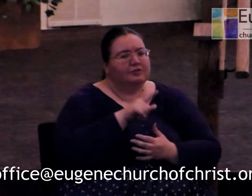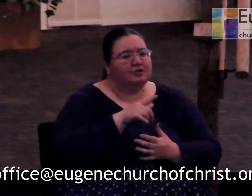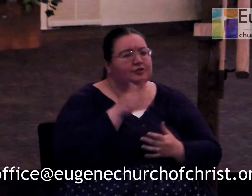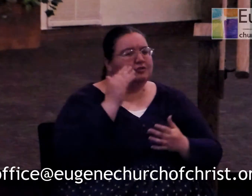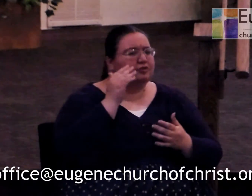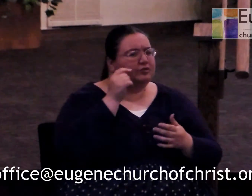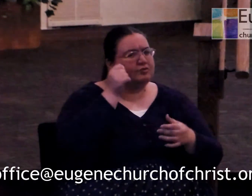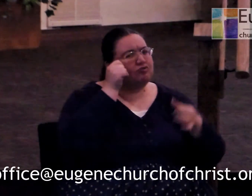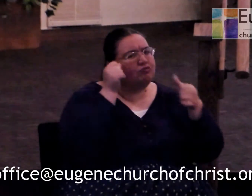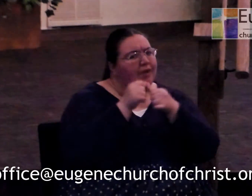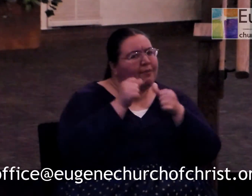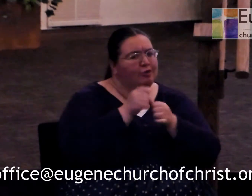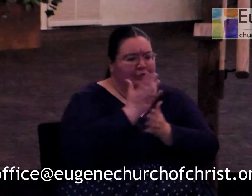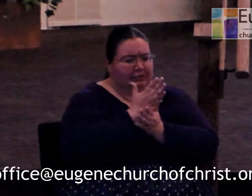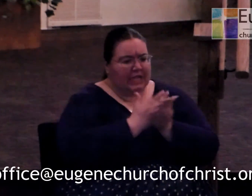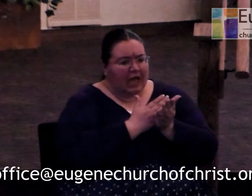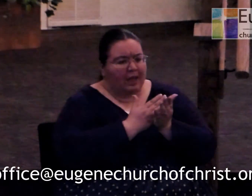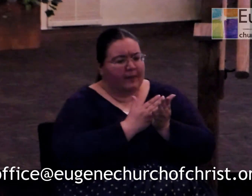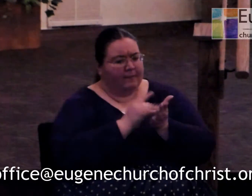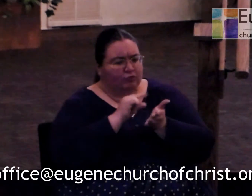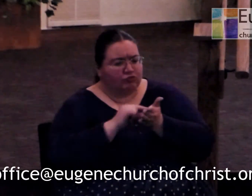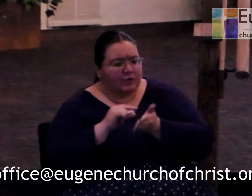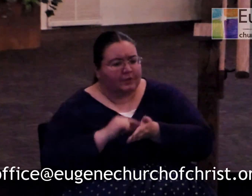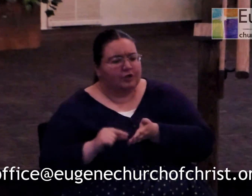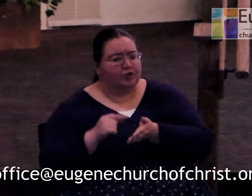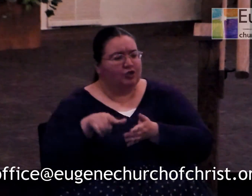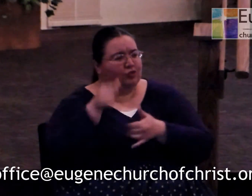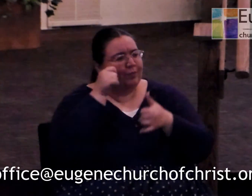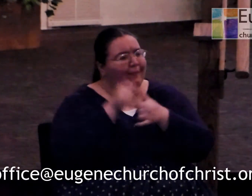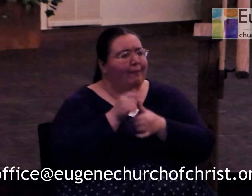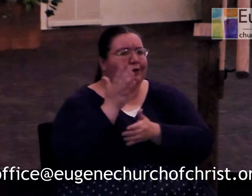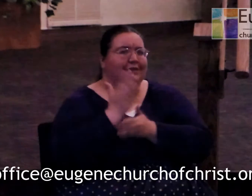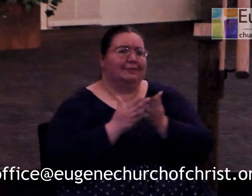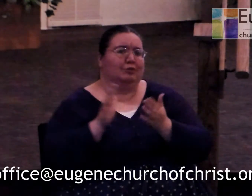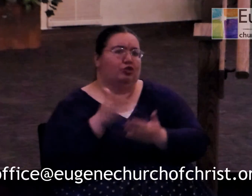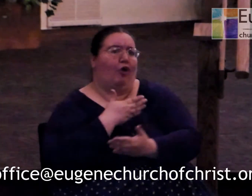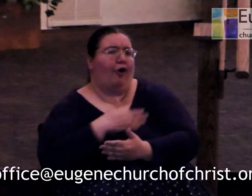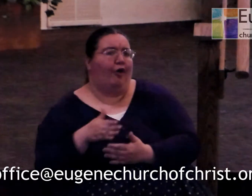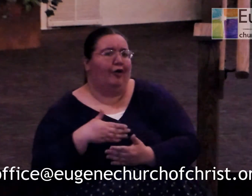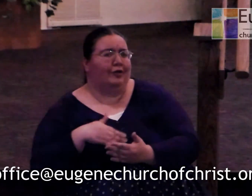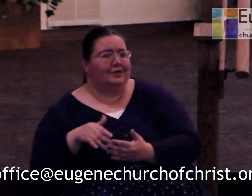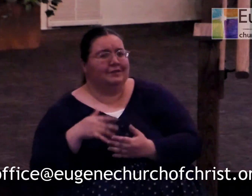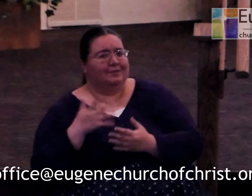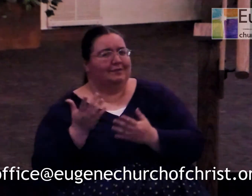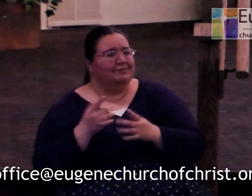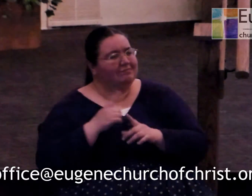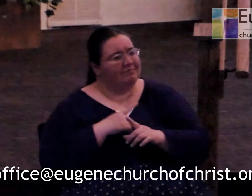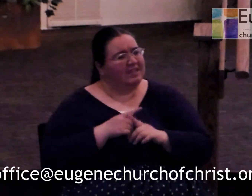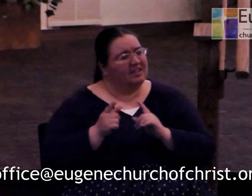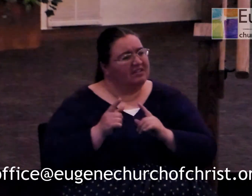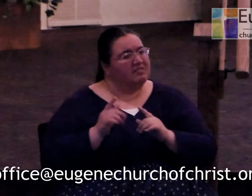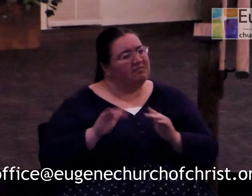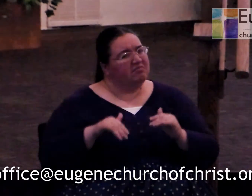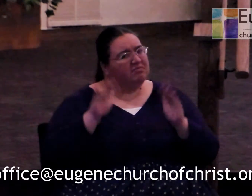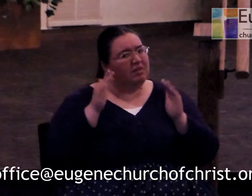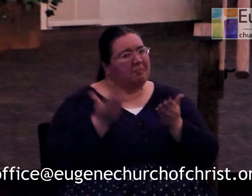don't remember that anymore. It's been a long time. One of my kids was working on math the other day, dividing fractions or something, and I thought to